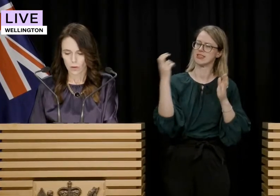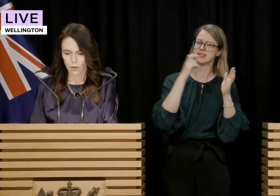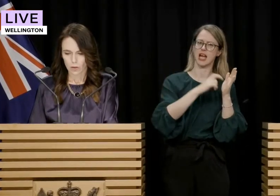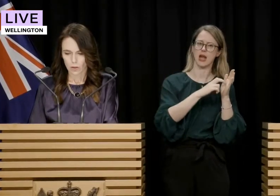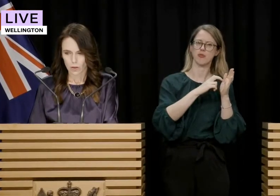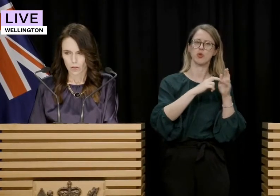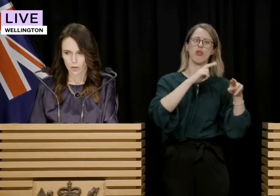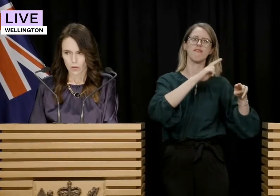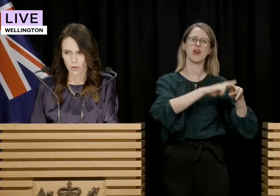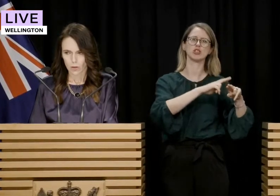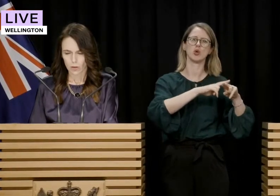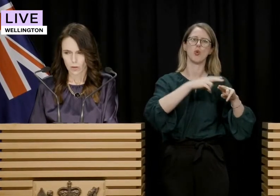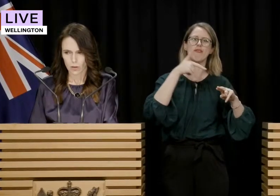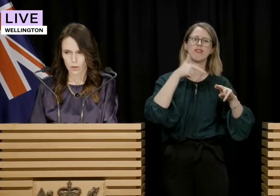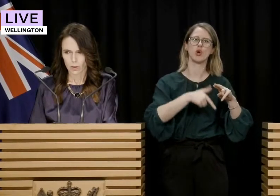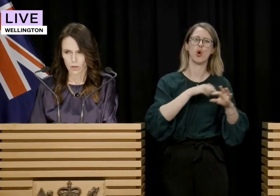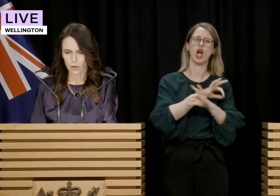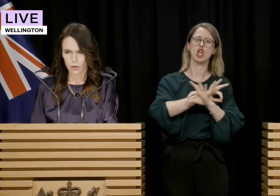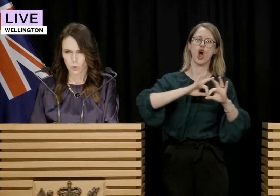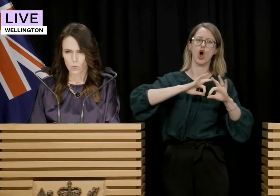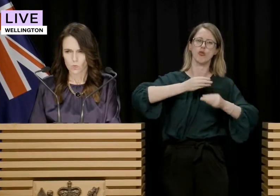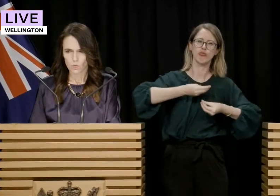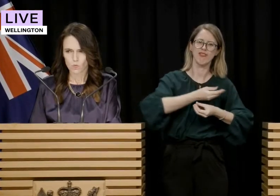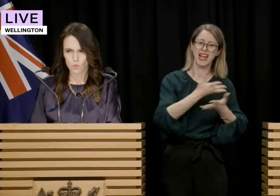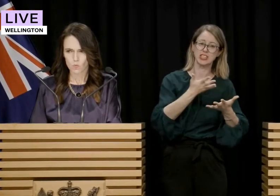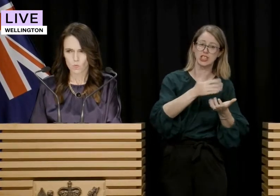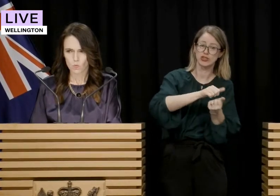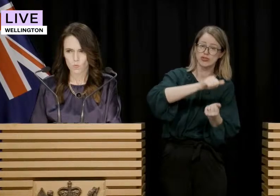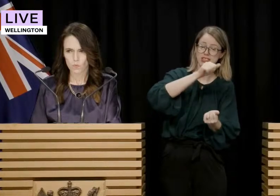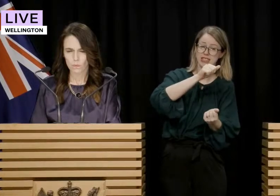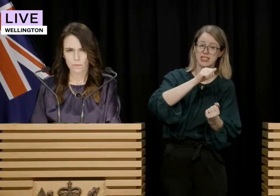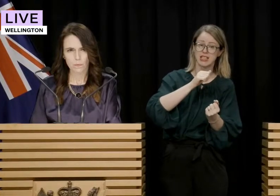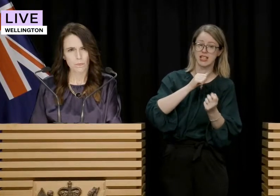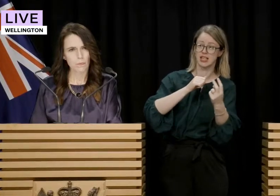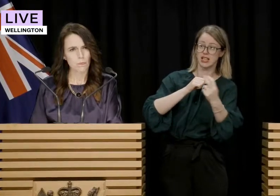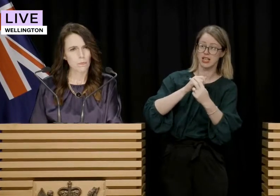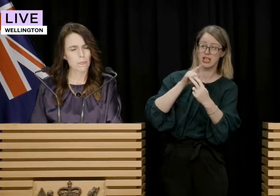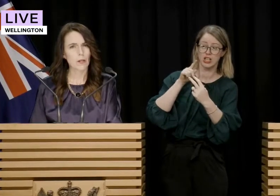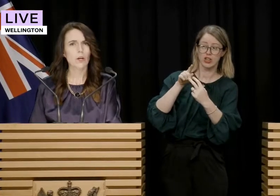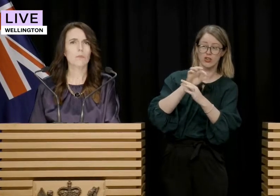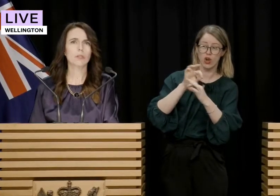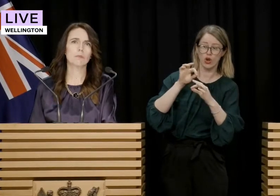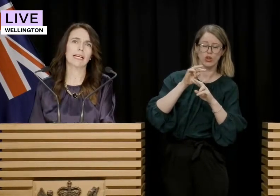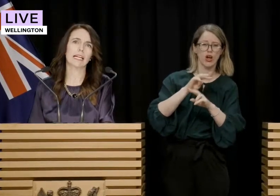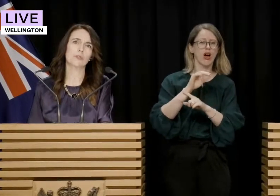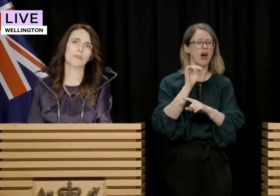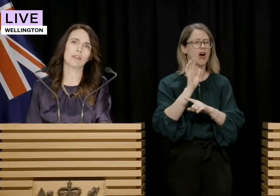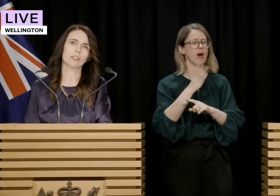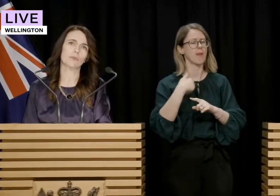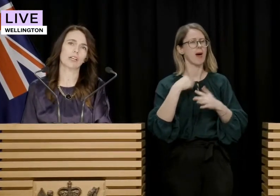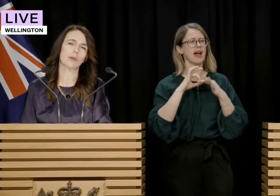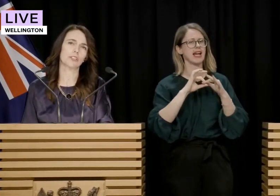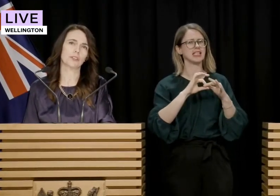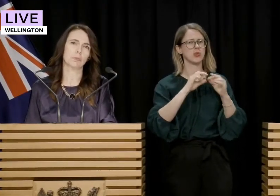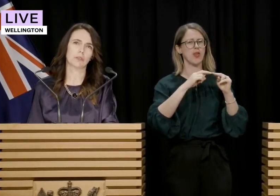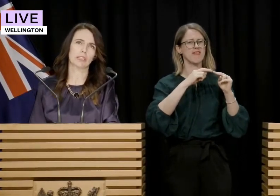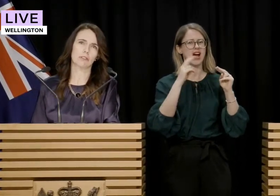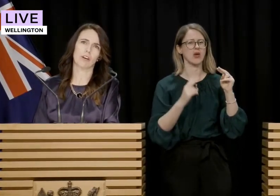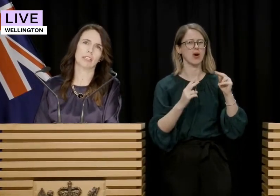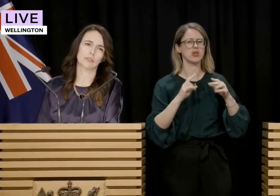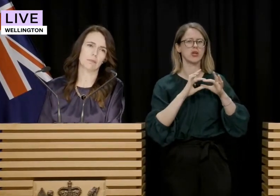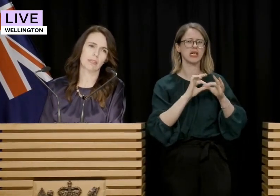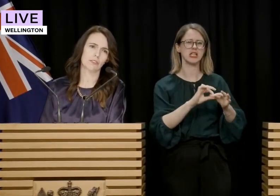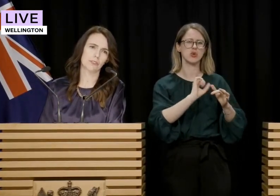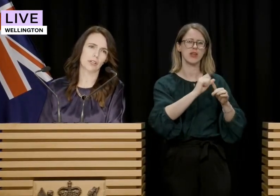Fuel Non-Proliferation Treaty. I'm looking at you and you're suggesting you might not have caught that. No, most of my engagement with Vanuatu has been on